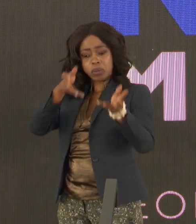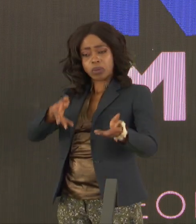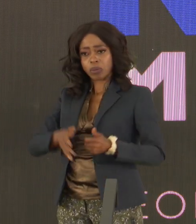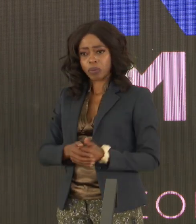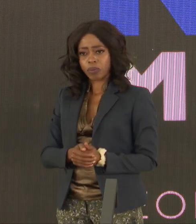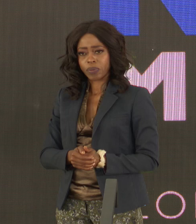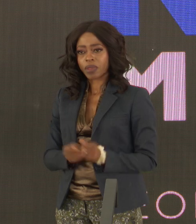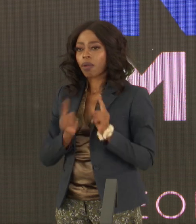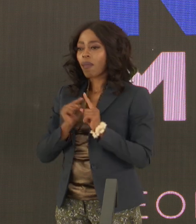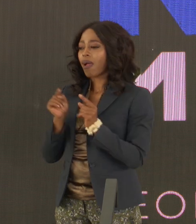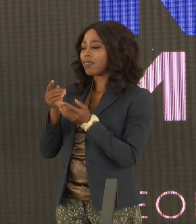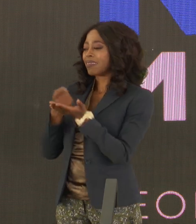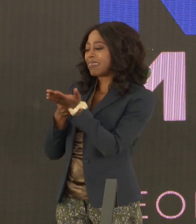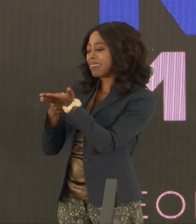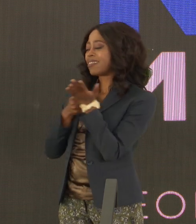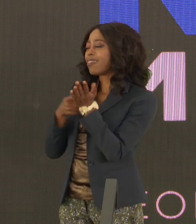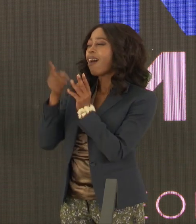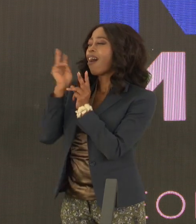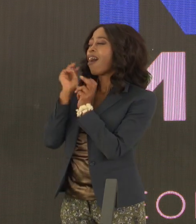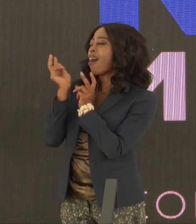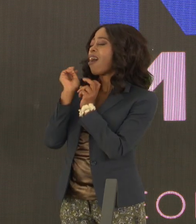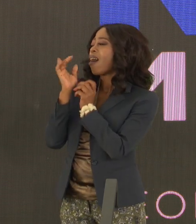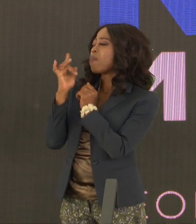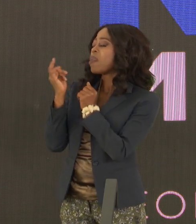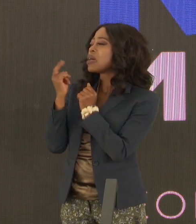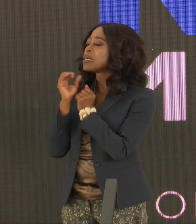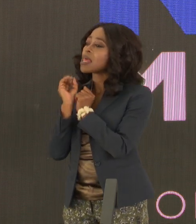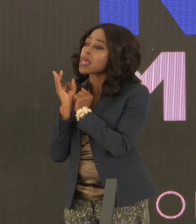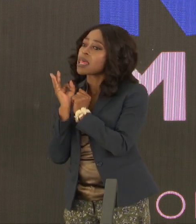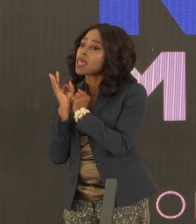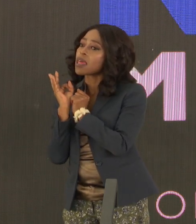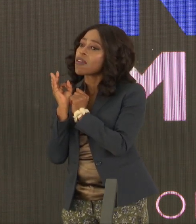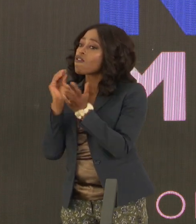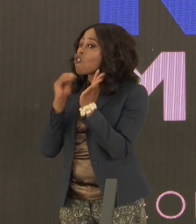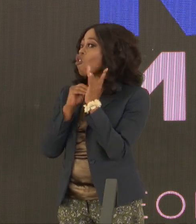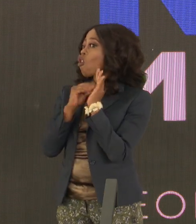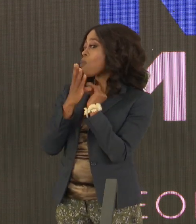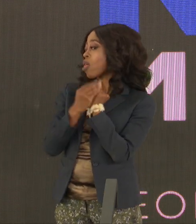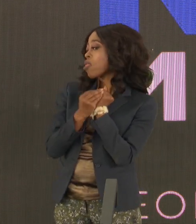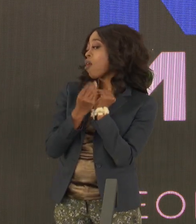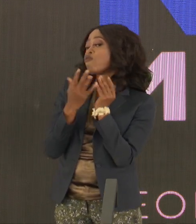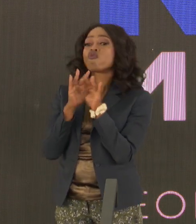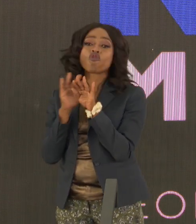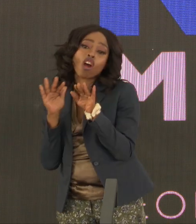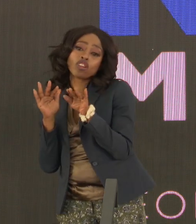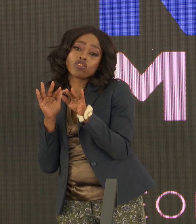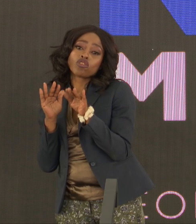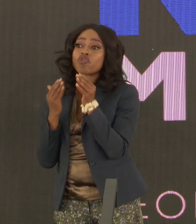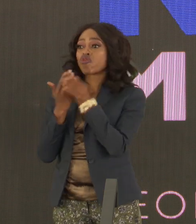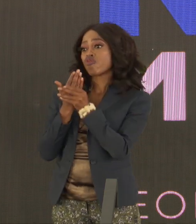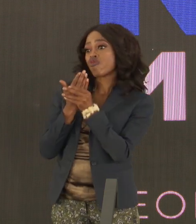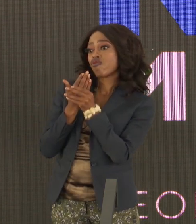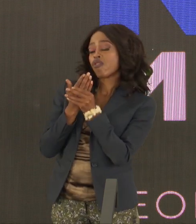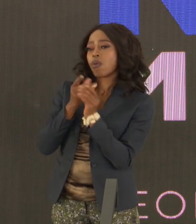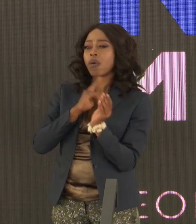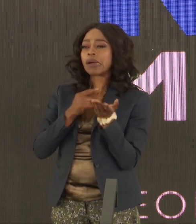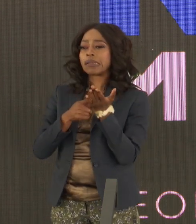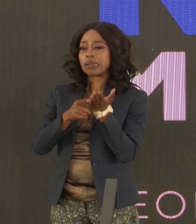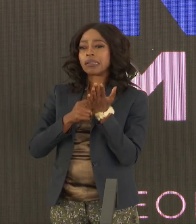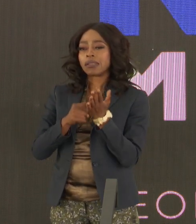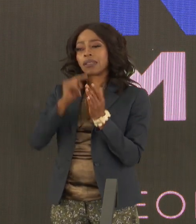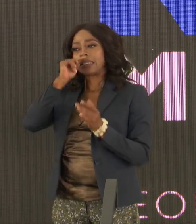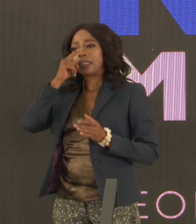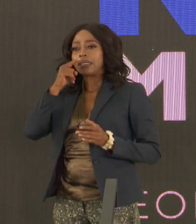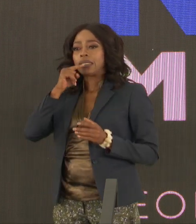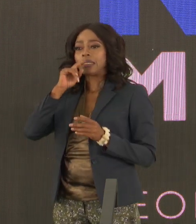And yet the conversation that you will hear is about whether we should have coal or not, or renewables, because it is a conversation of the elites